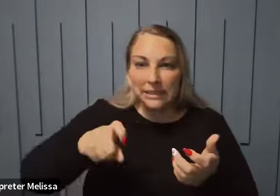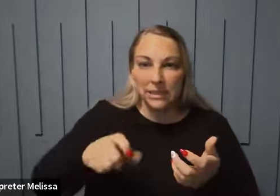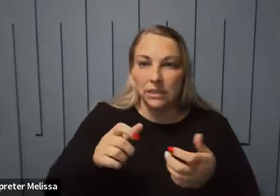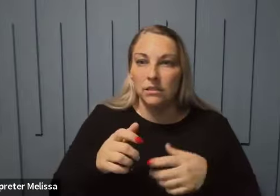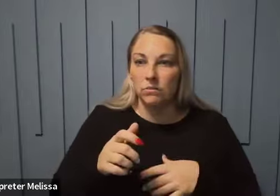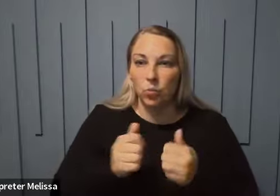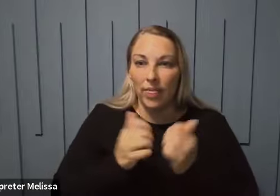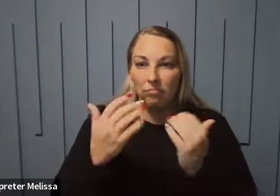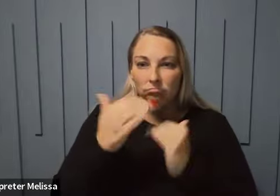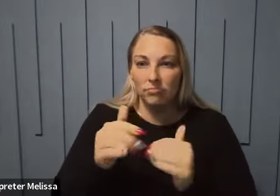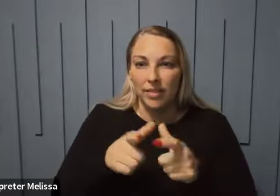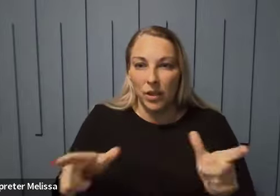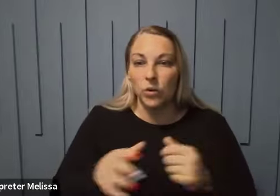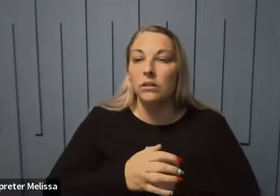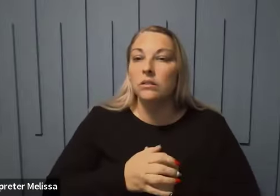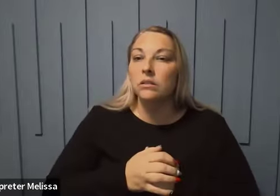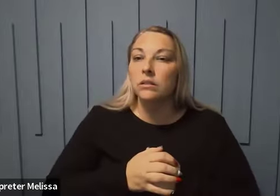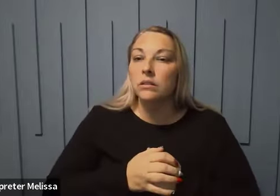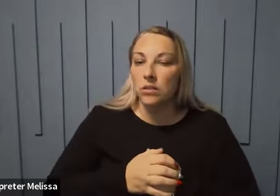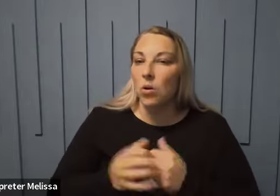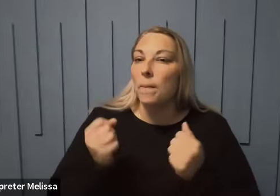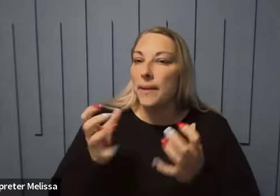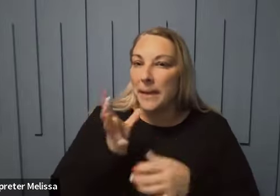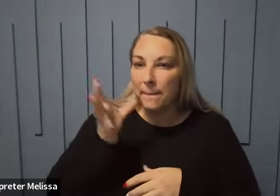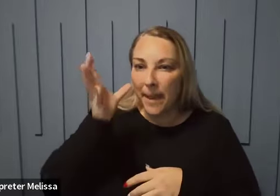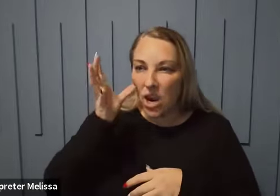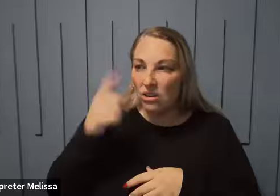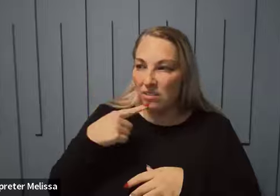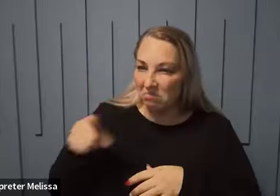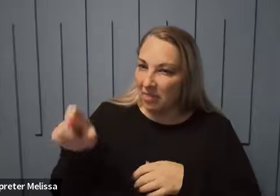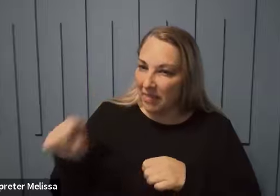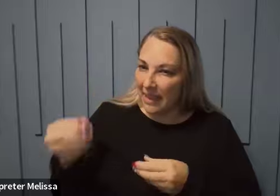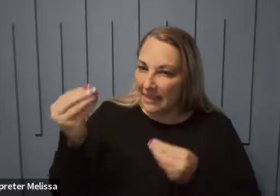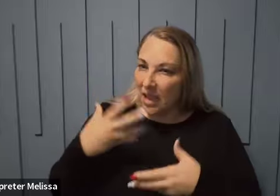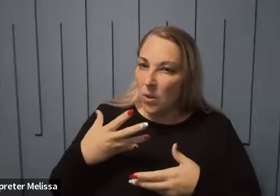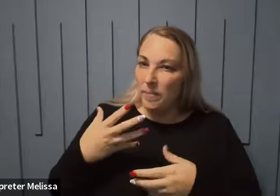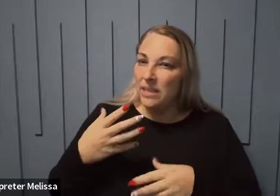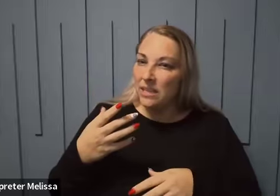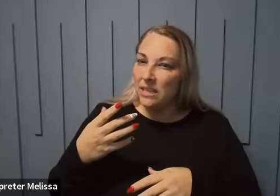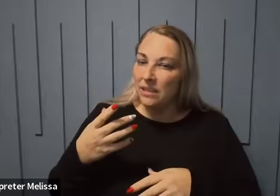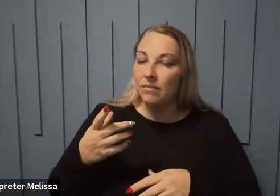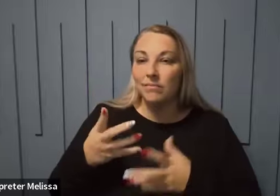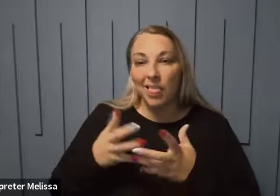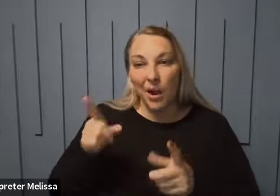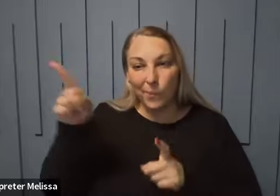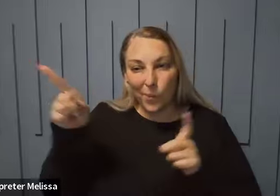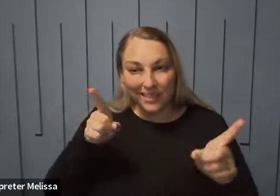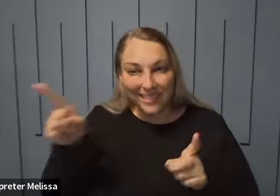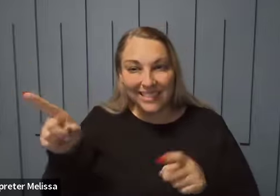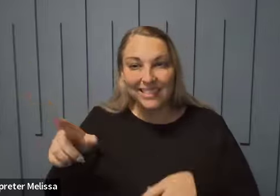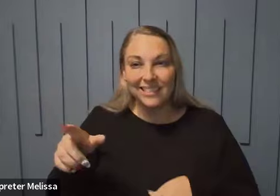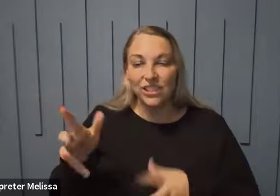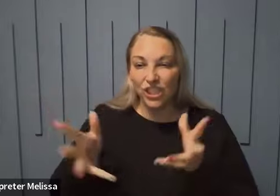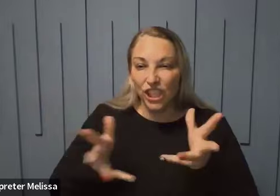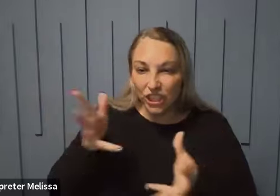like, well, no, they can tell, I know these things, they can tell me. Well, but there's a lot of pointing and maybe a